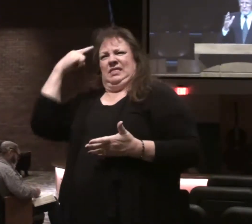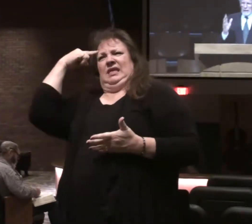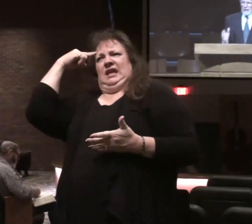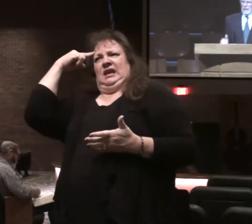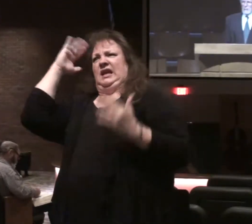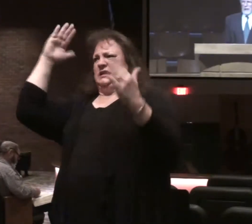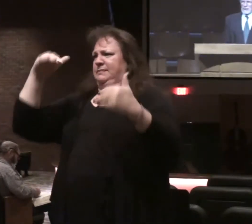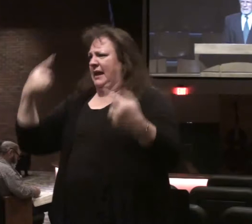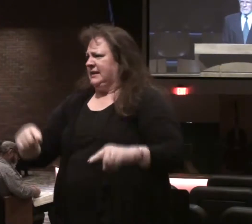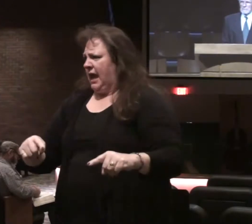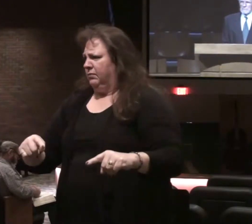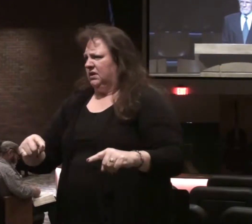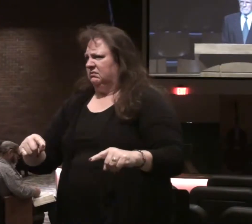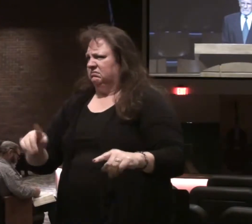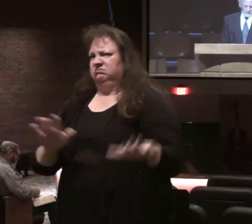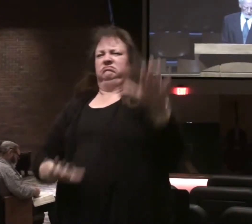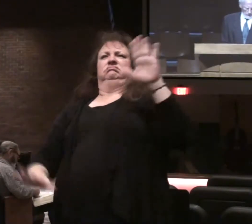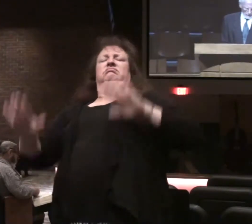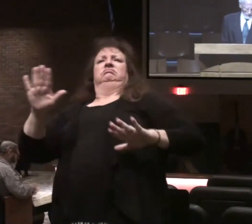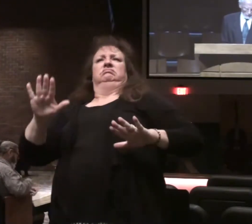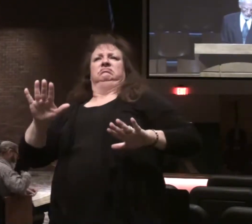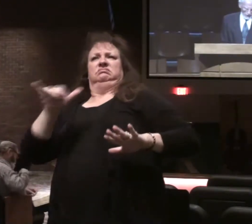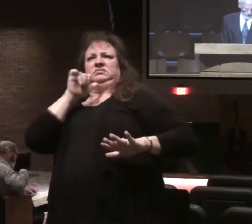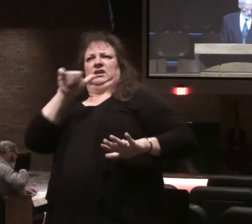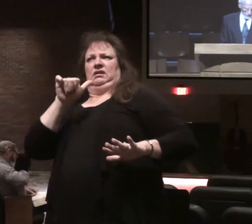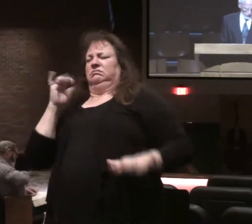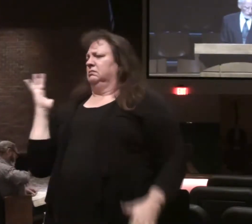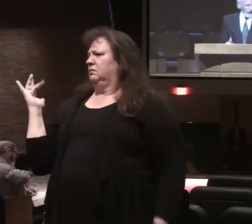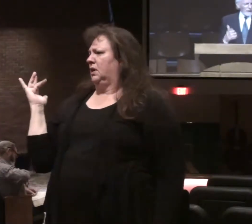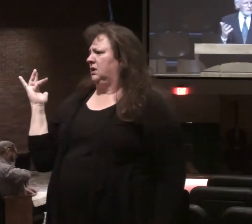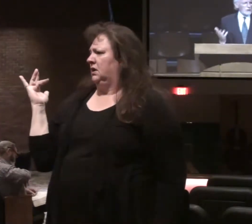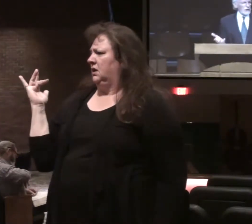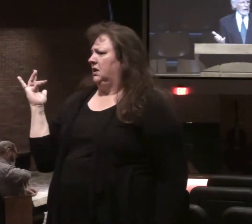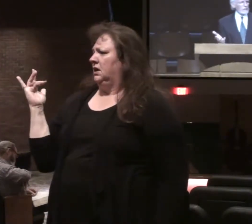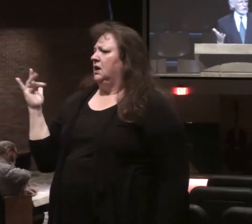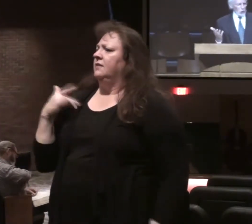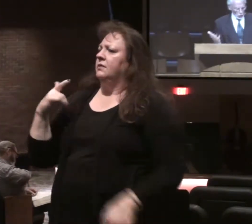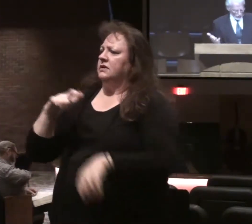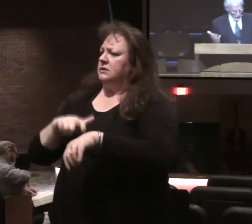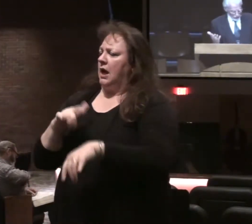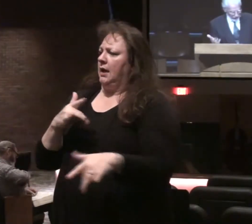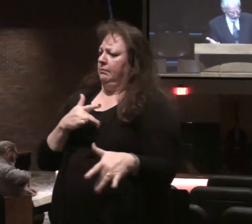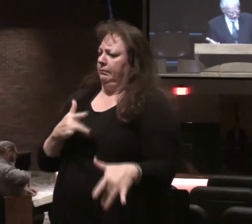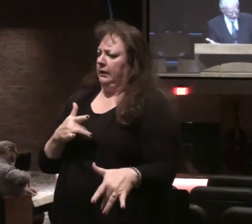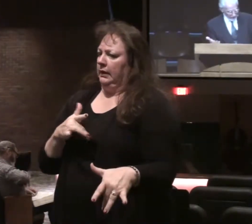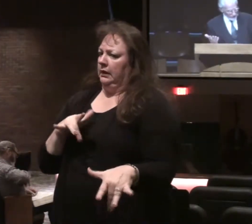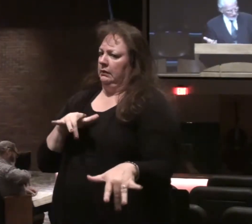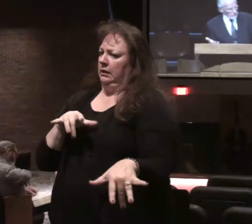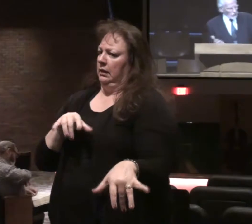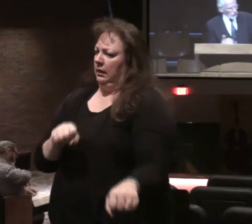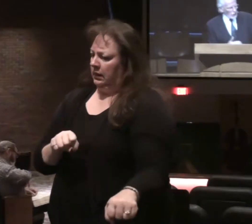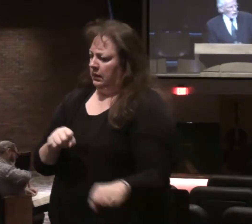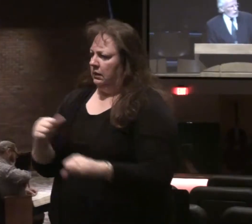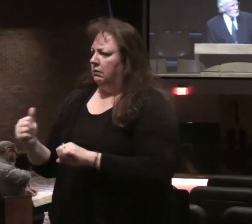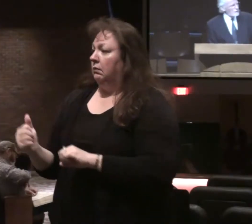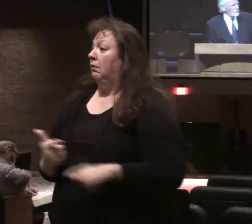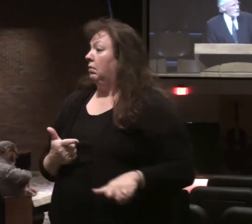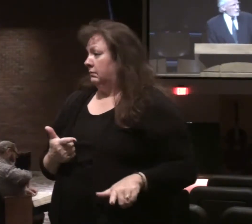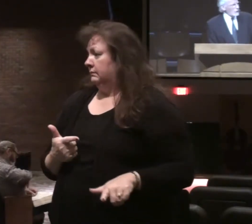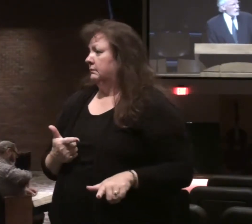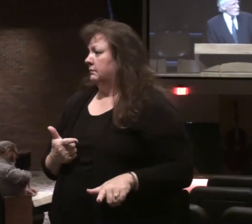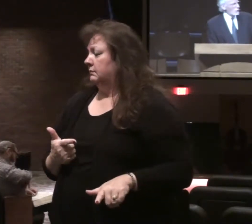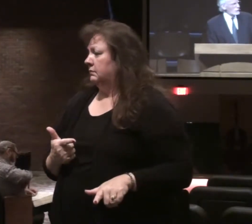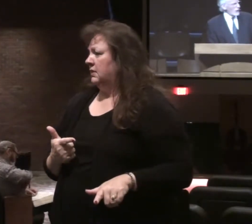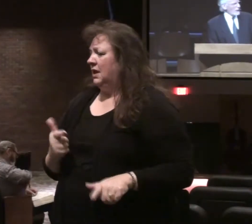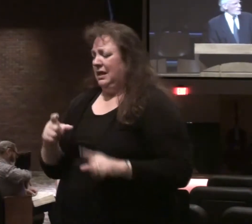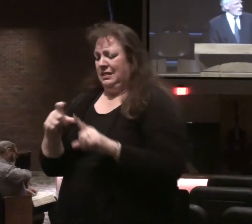might expect. Why? For time and chance overtake them all. We